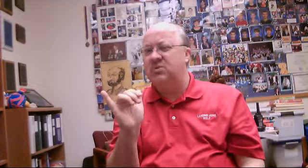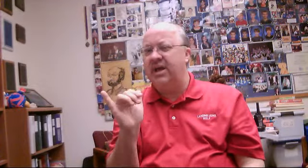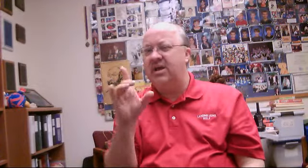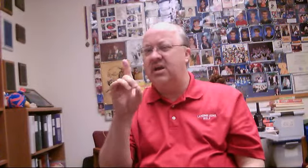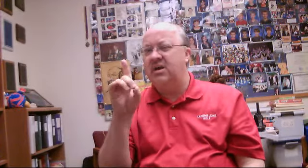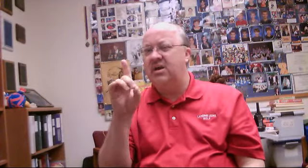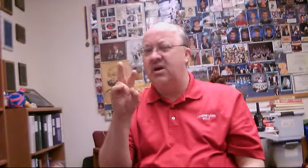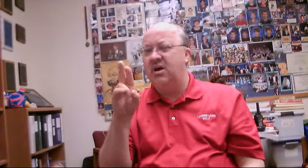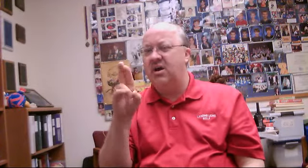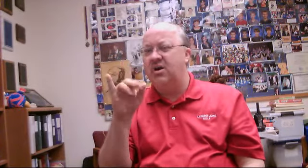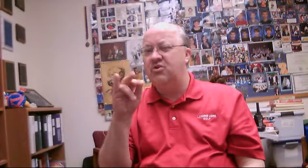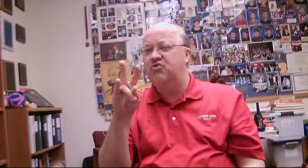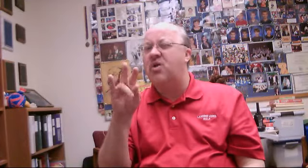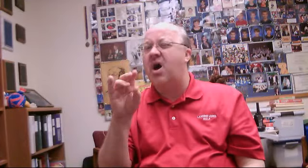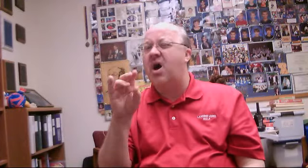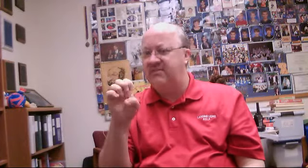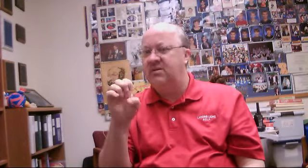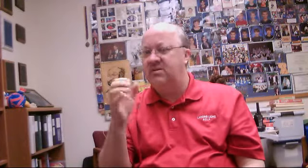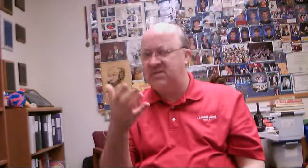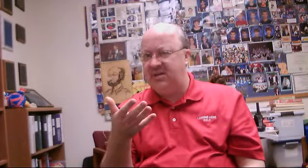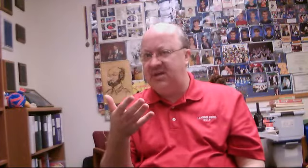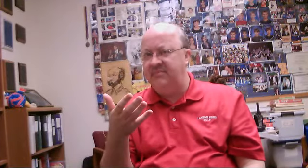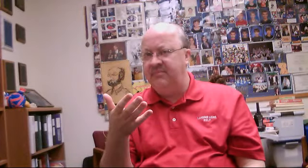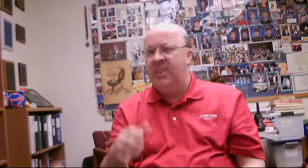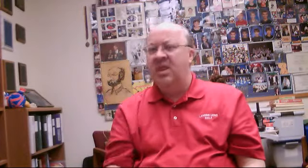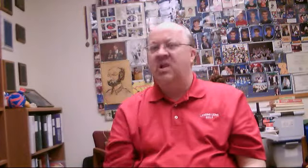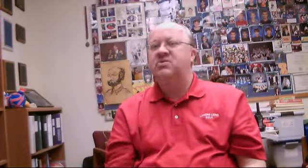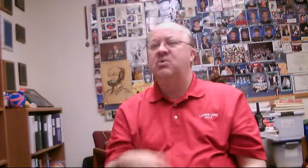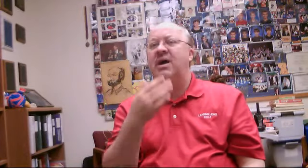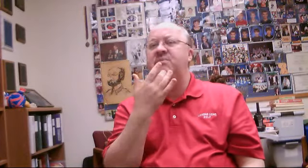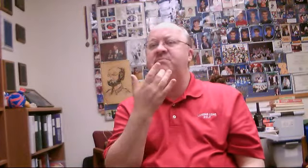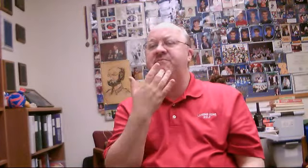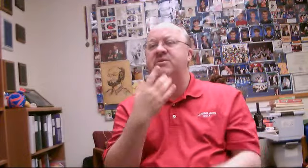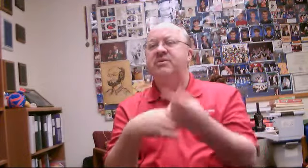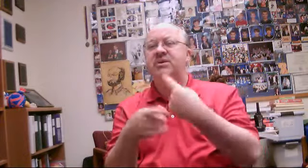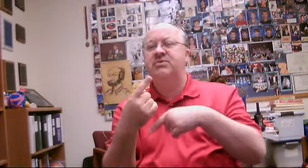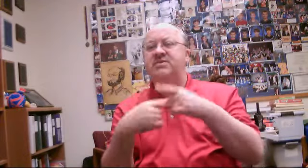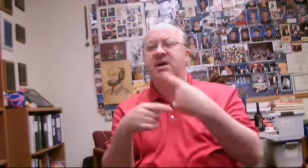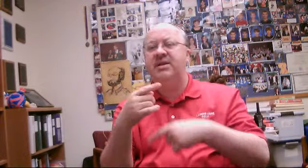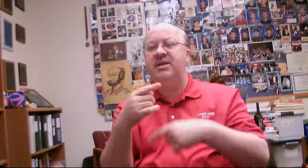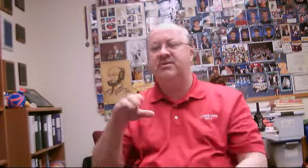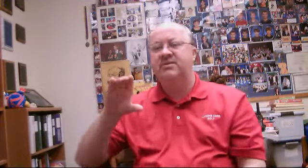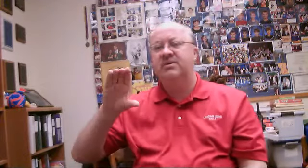like drive to me. So I would prefer that you sign either